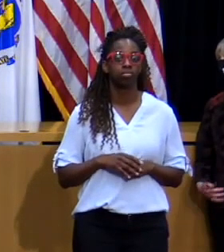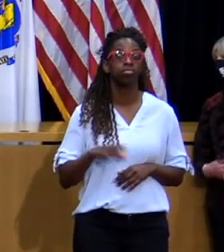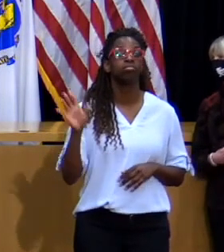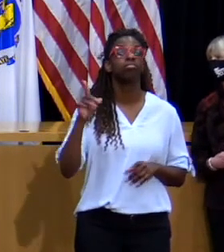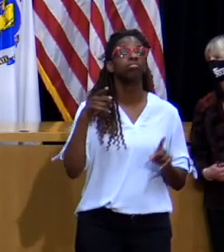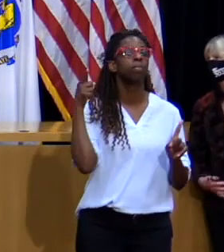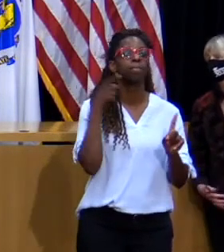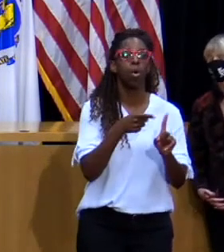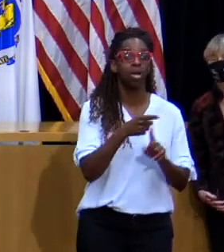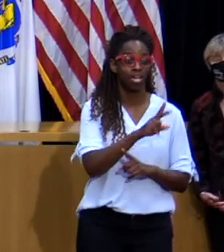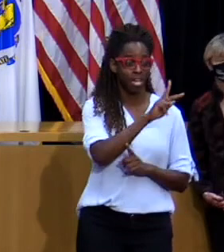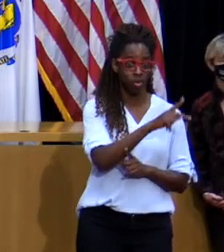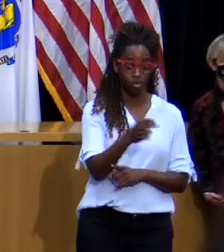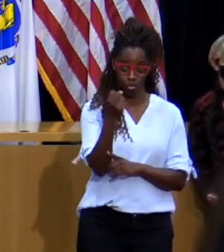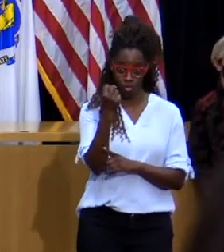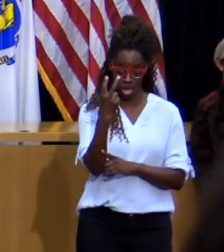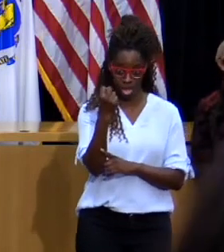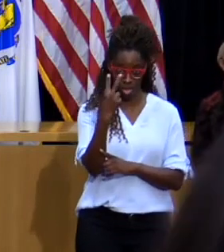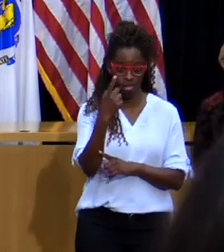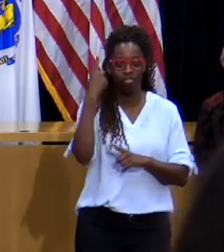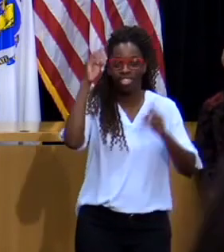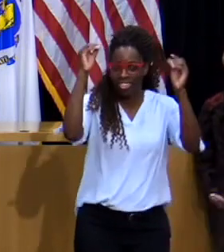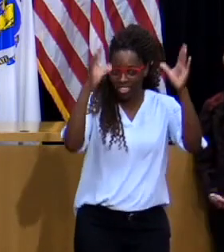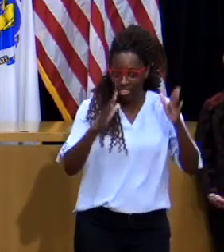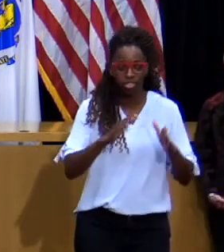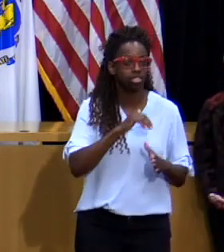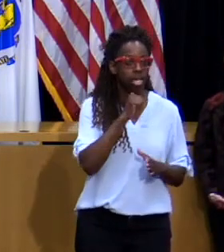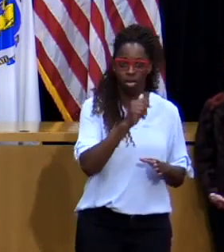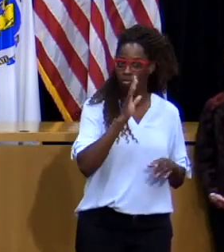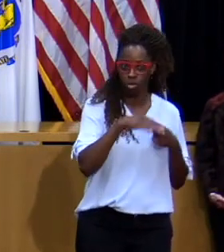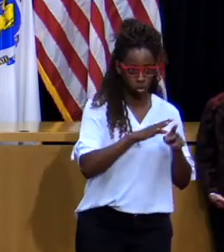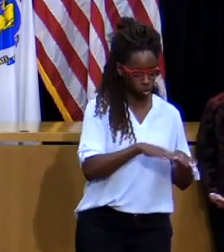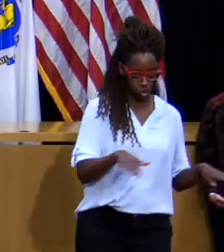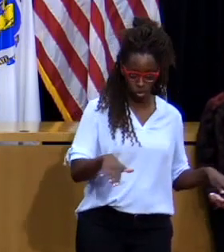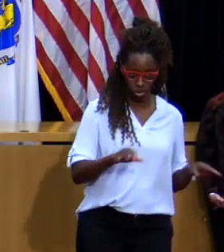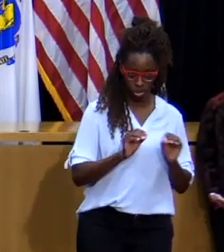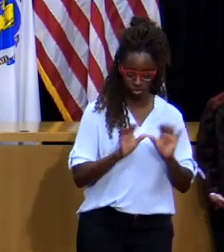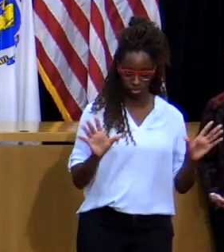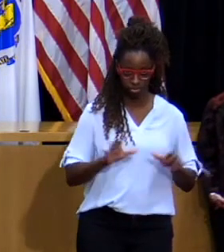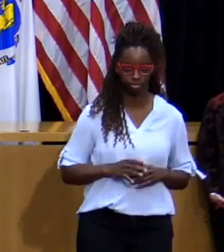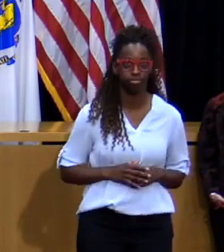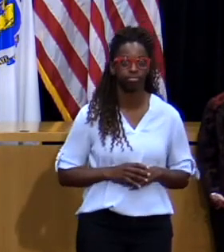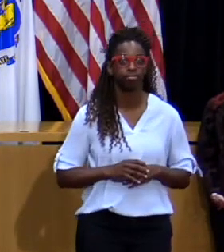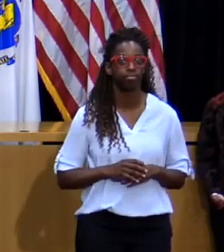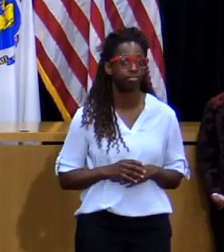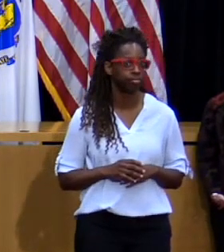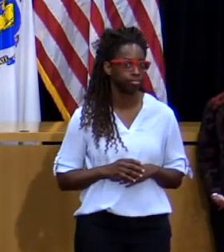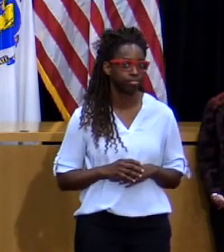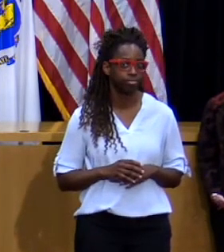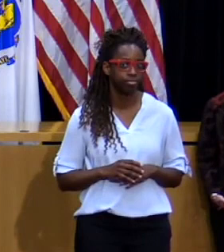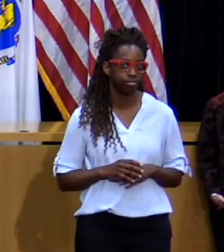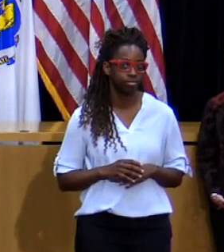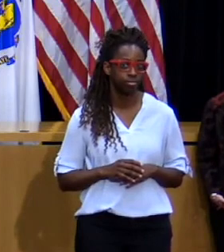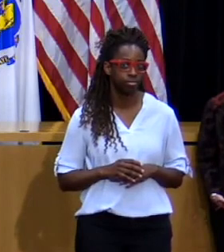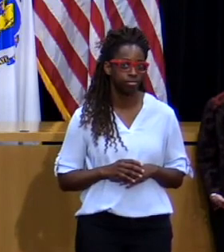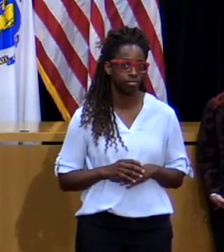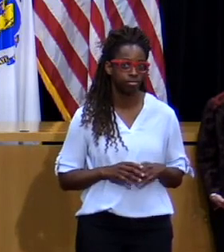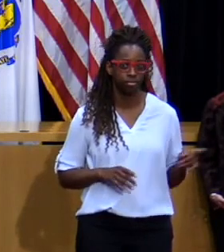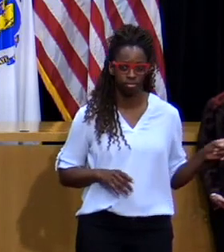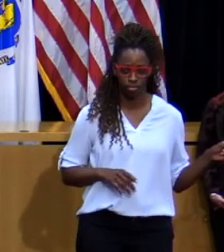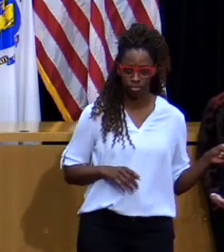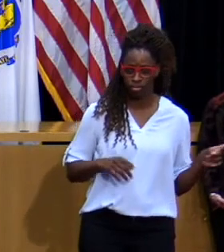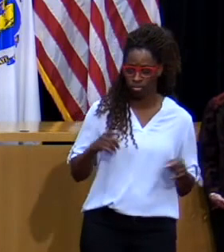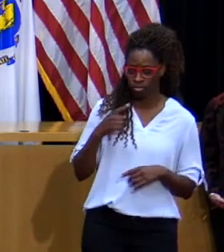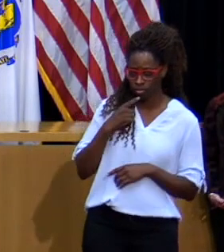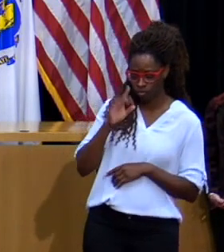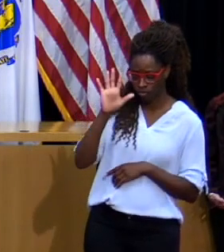just to clarify, the final roundup mentioned, I think when you count it up, it's like 5.85 million as opposed to maybe closer to 7 million. Is